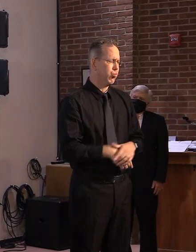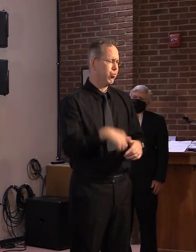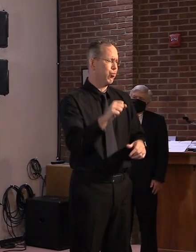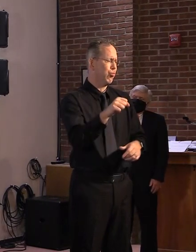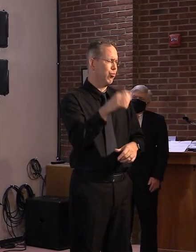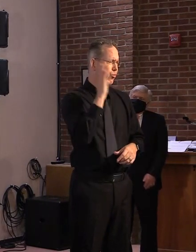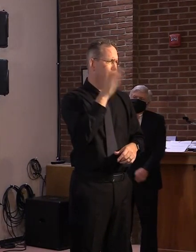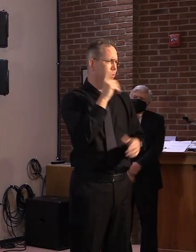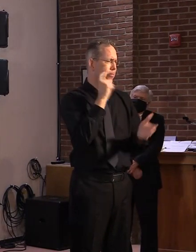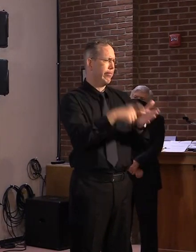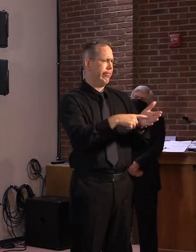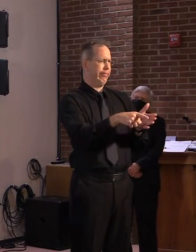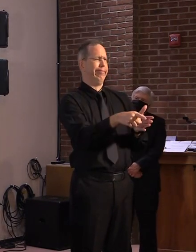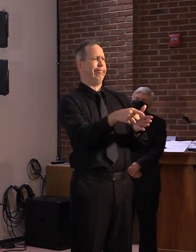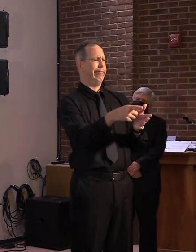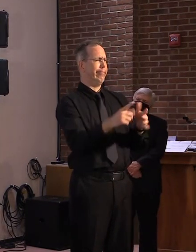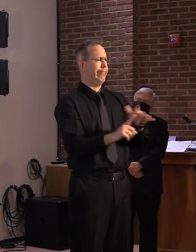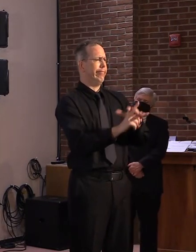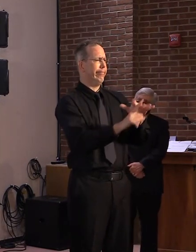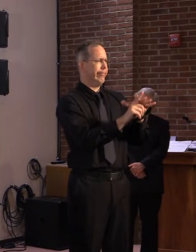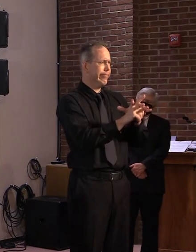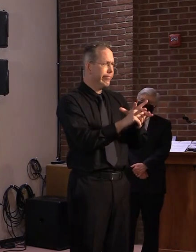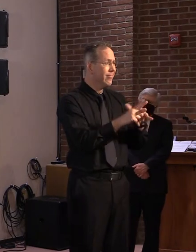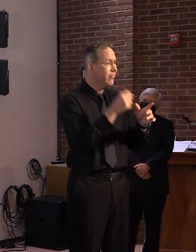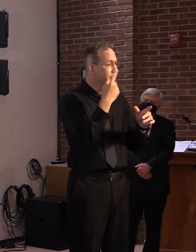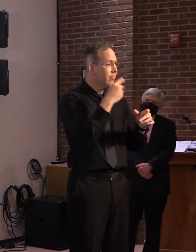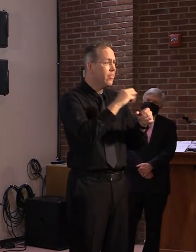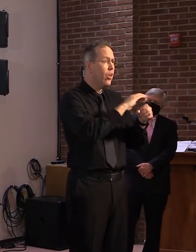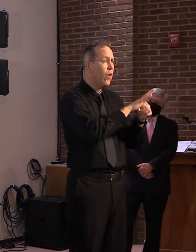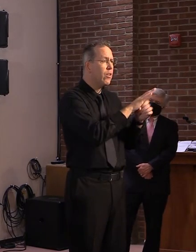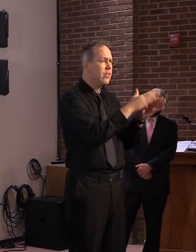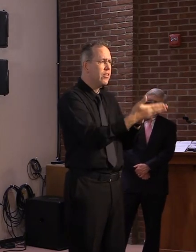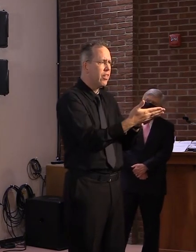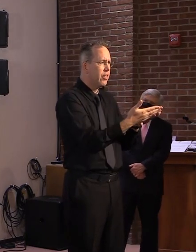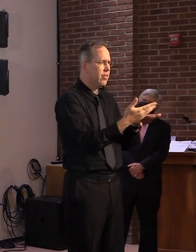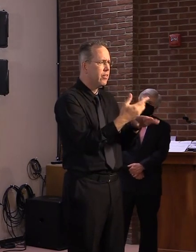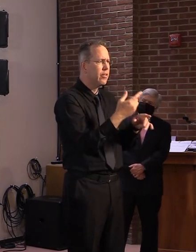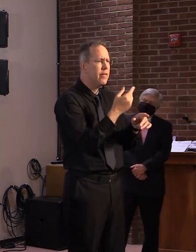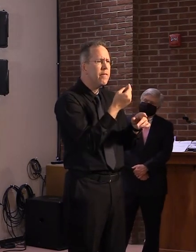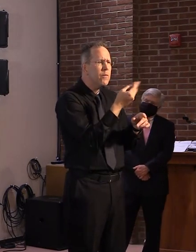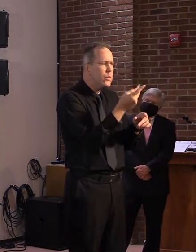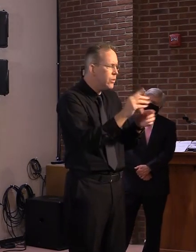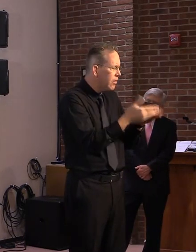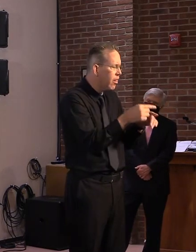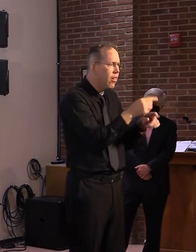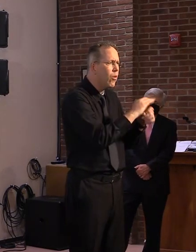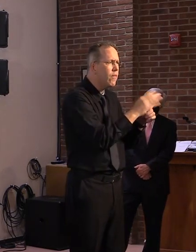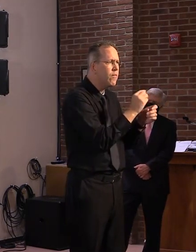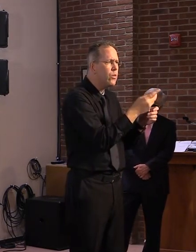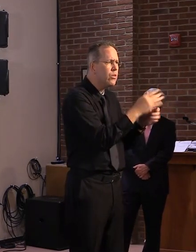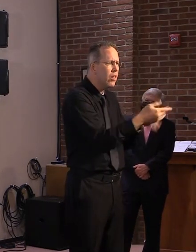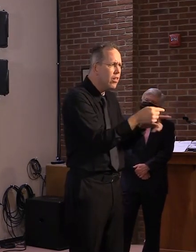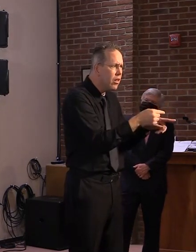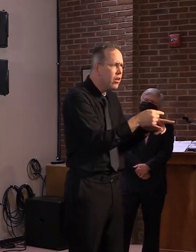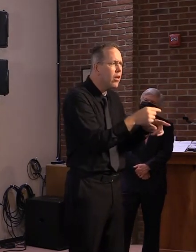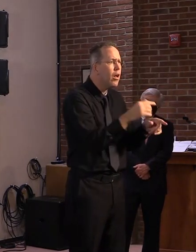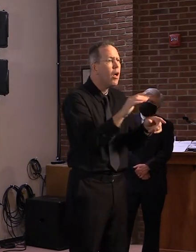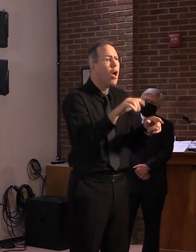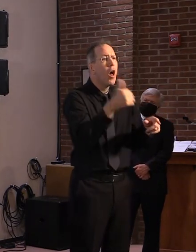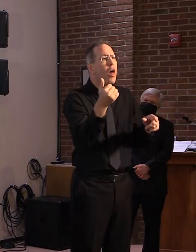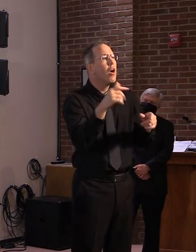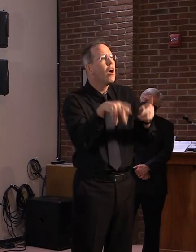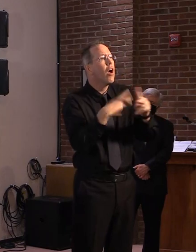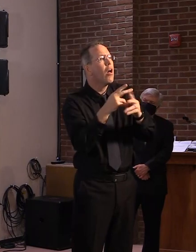So with that rate being so low, clearly I think it would have been